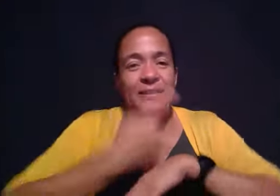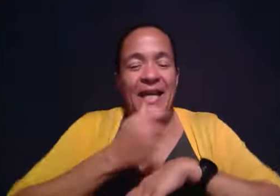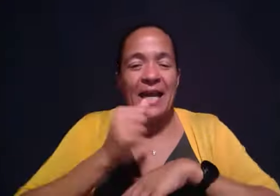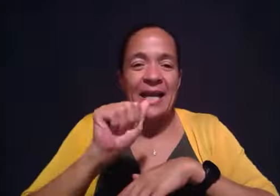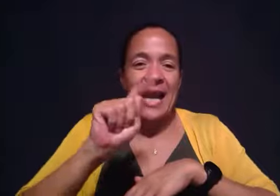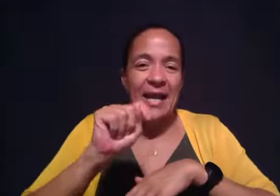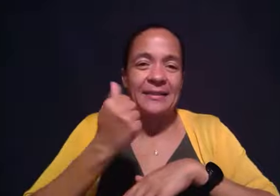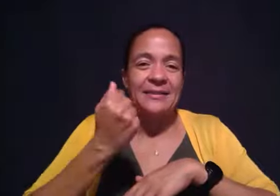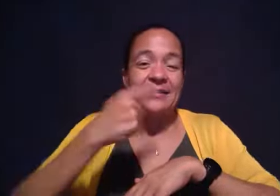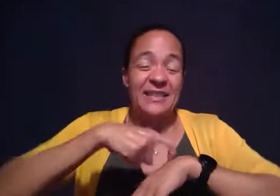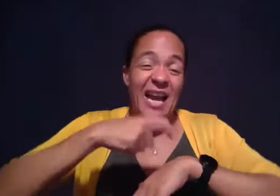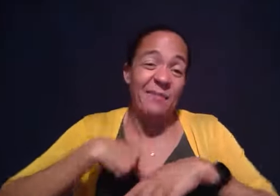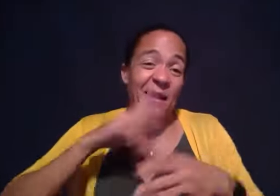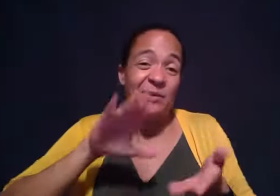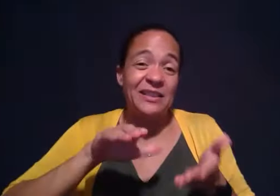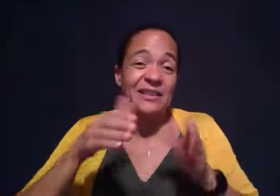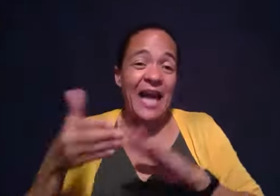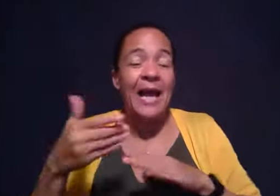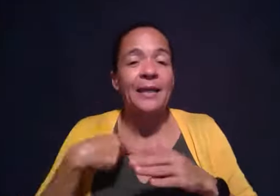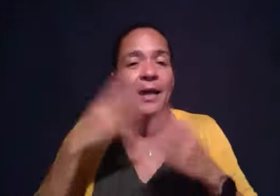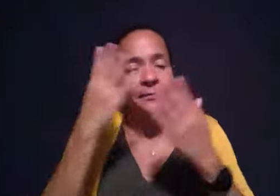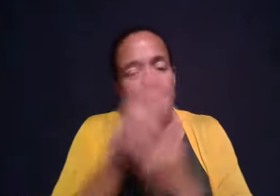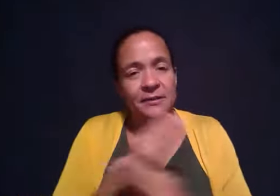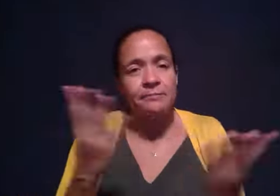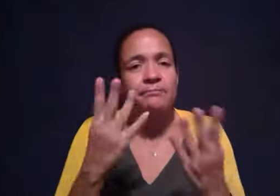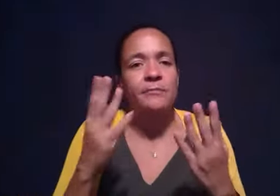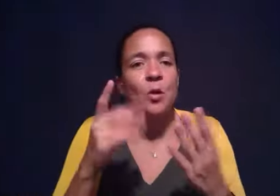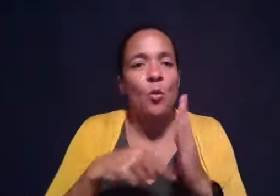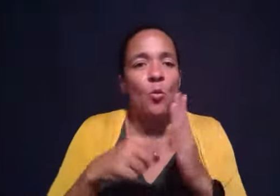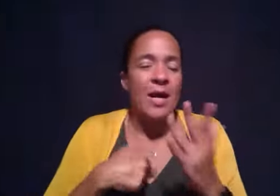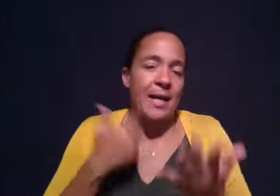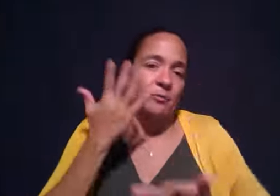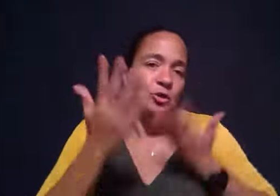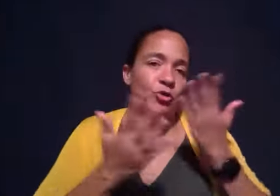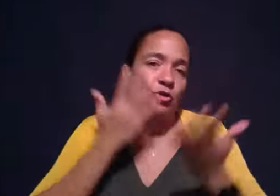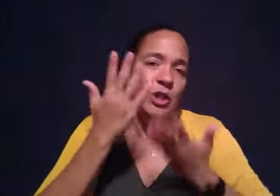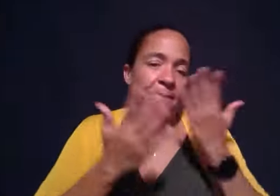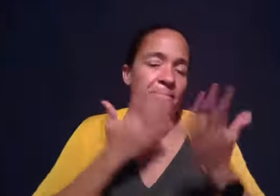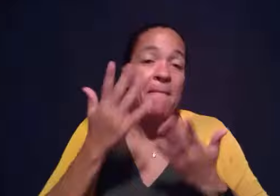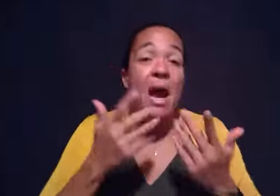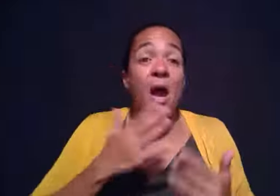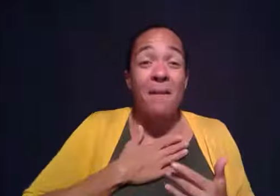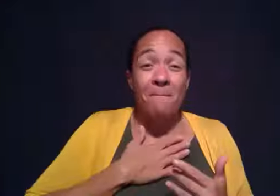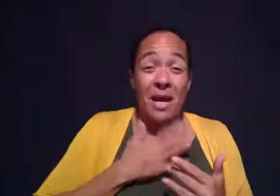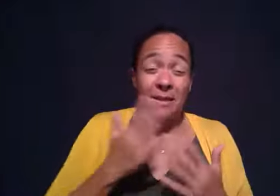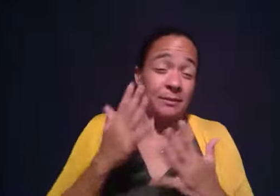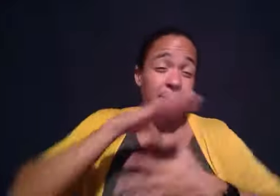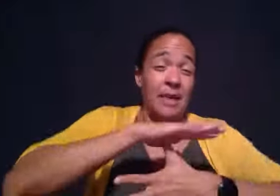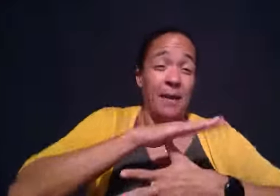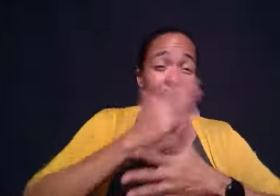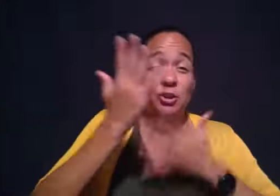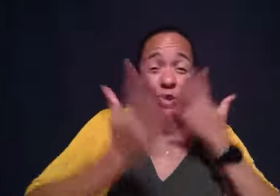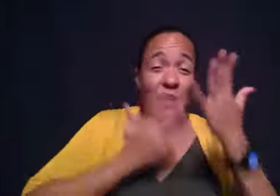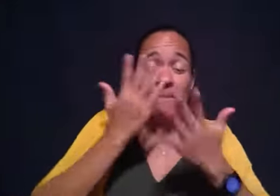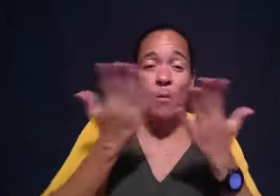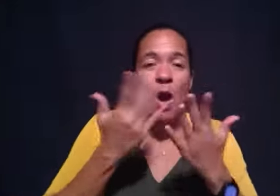was most ashamed of was that I knew I could never get or stay sober by myself. And those tacky people smiled and nodded. I thought they should at least